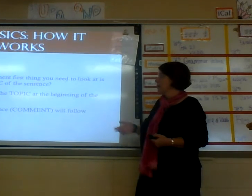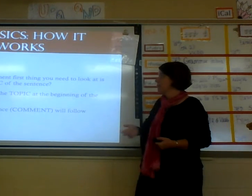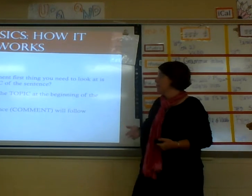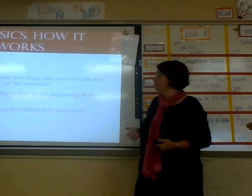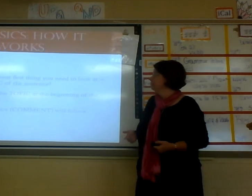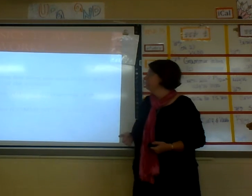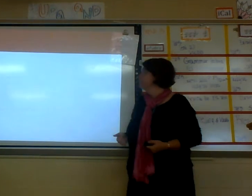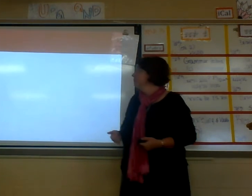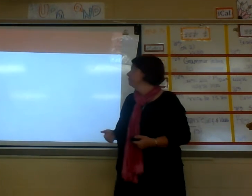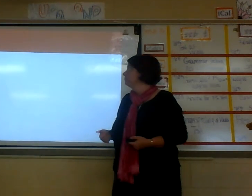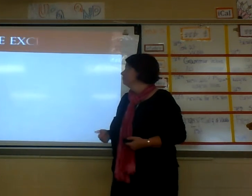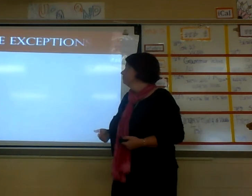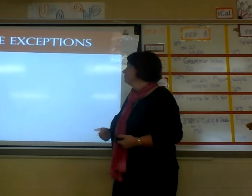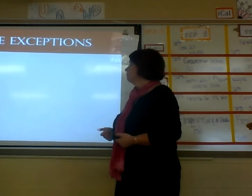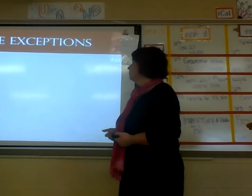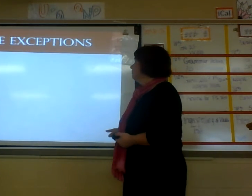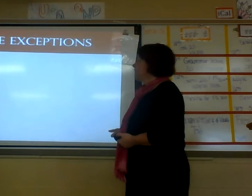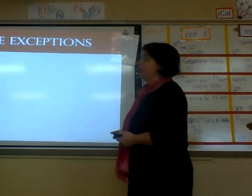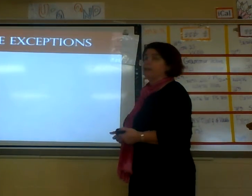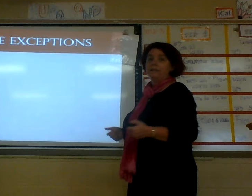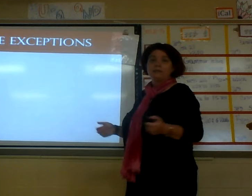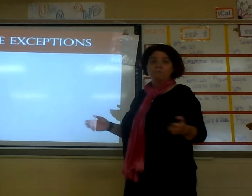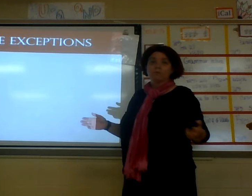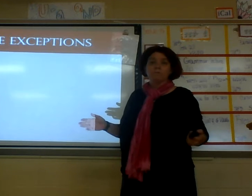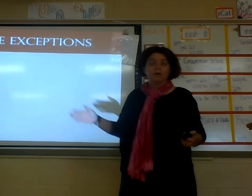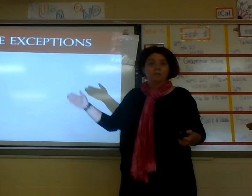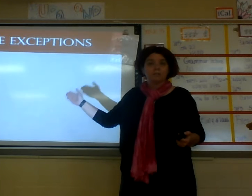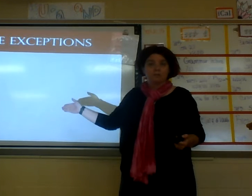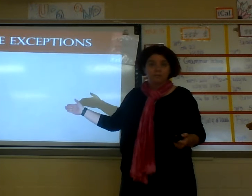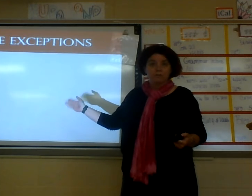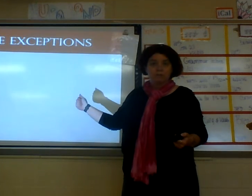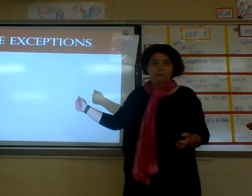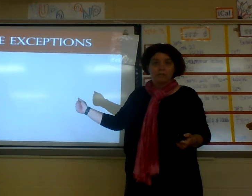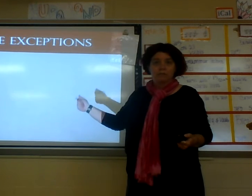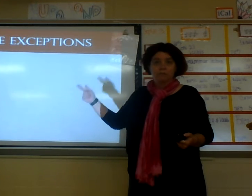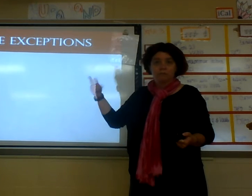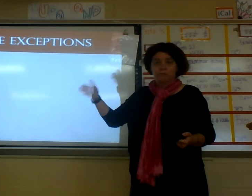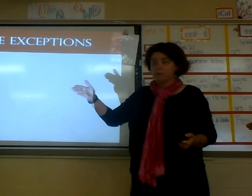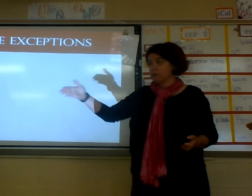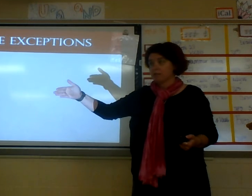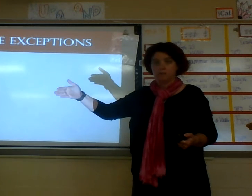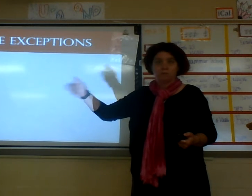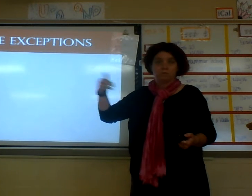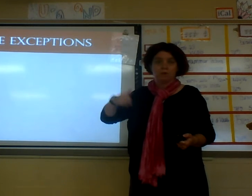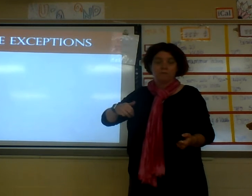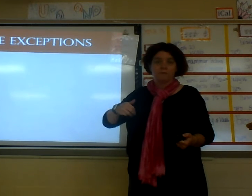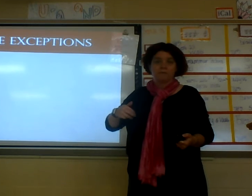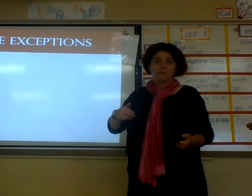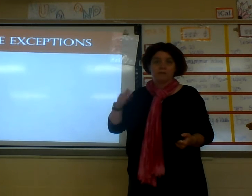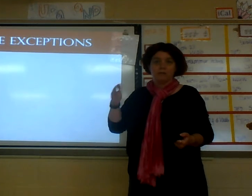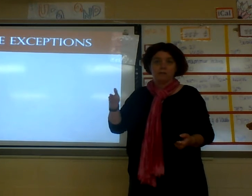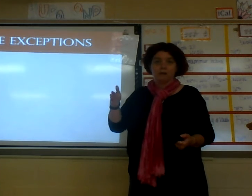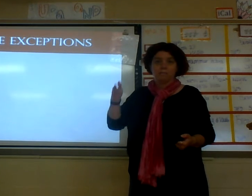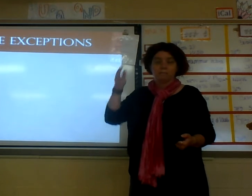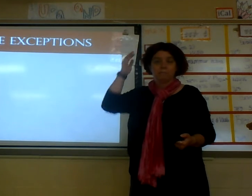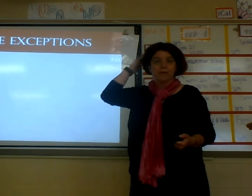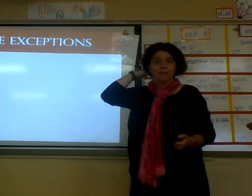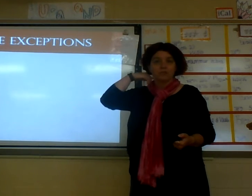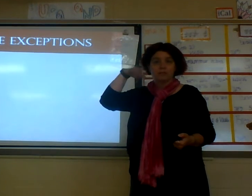comment. And again, anytime you can pause this so you can take your notes, or you can get the notes off of the page that